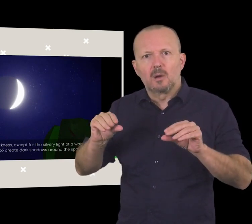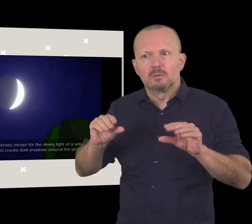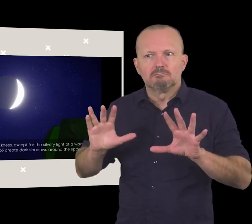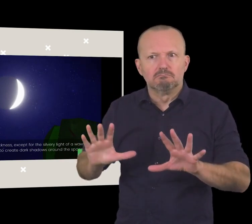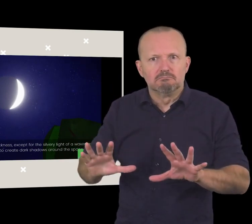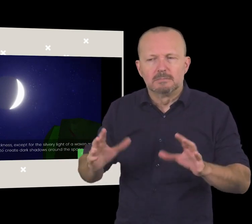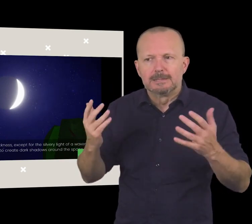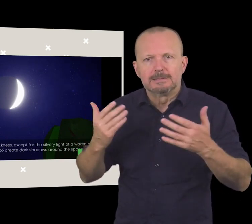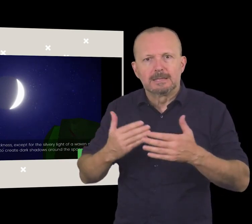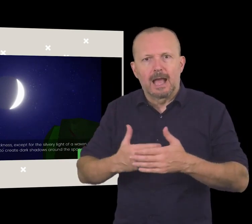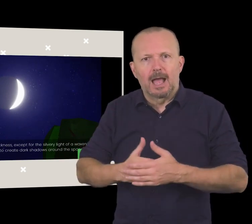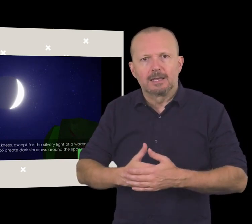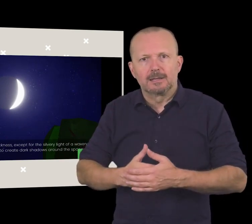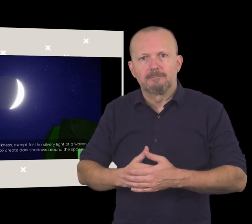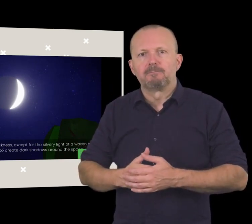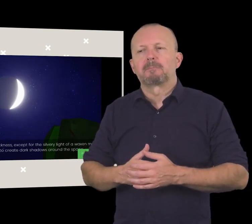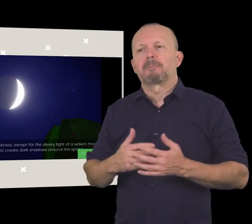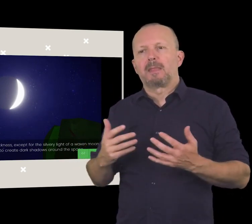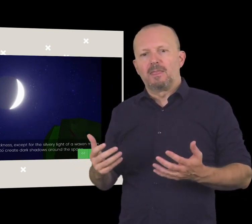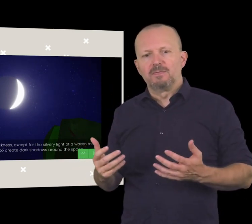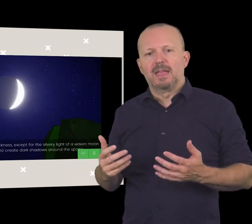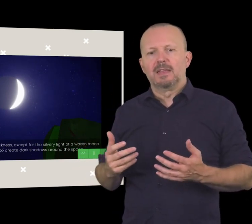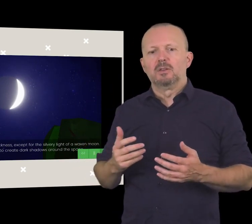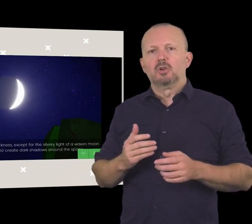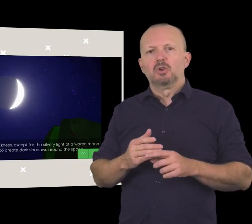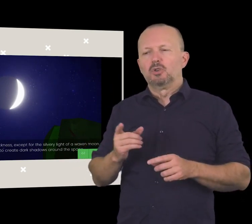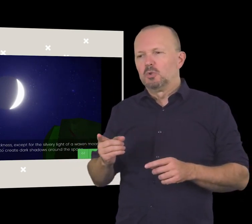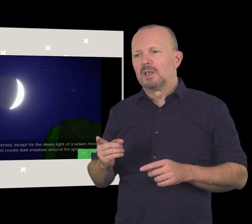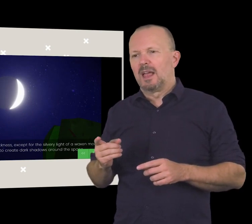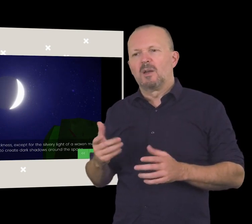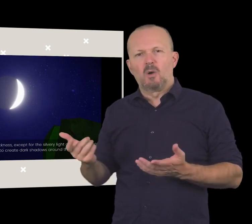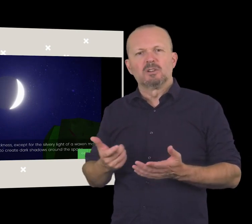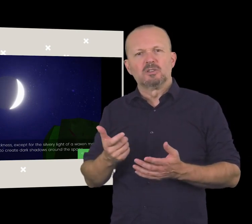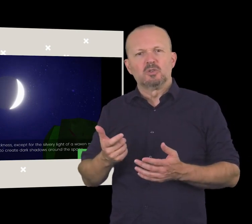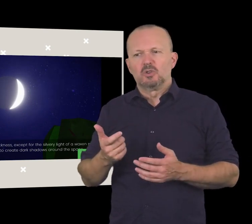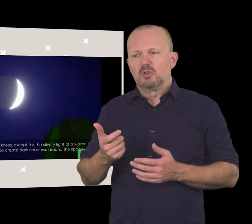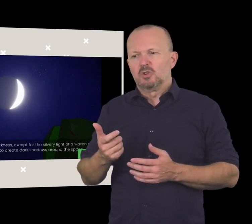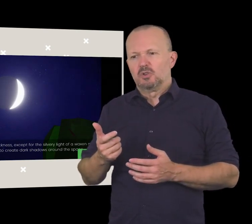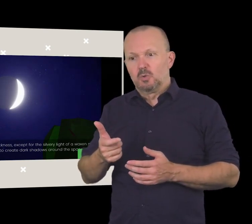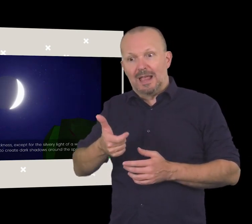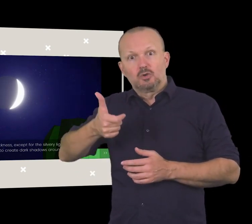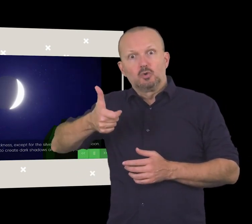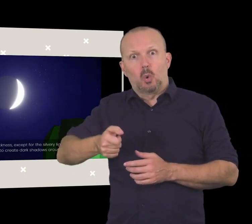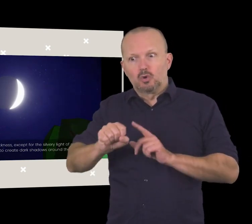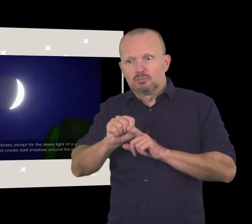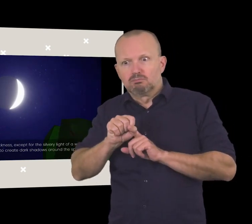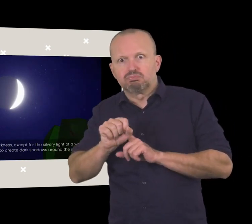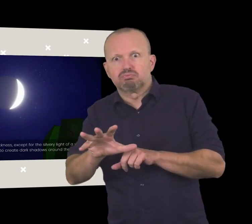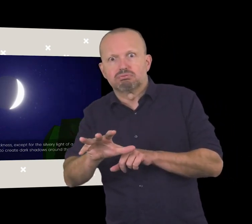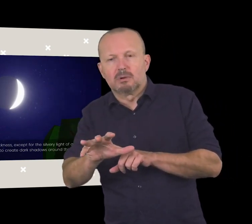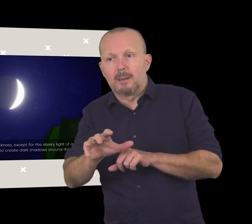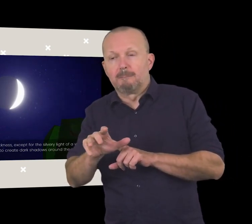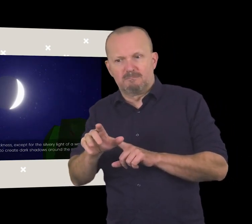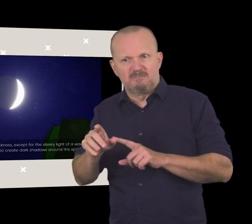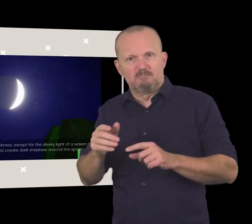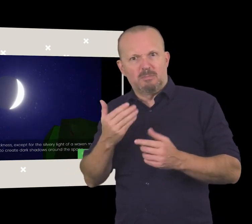some light now. And I'm going to first of all take my big torch. And actually what is quite exciting is when I use it